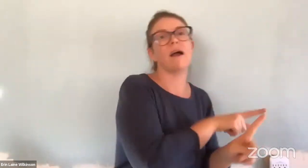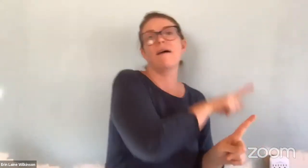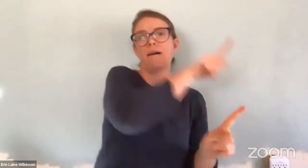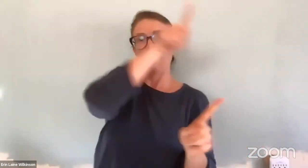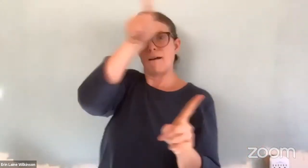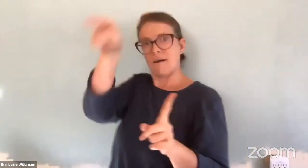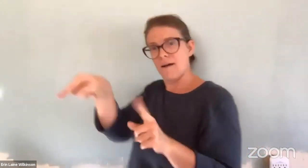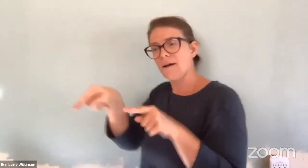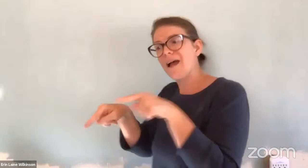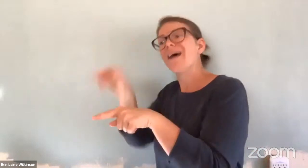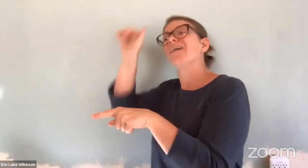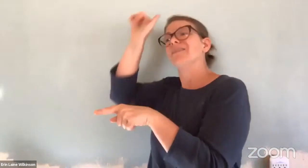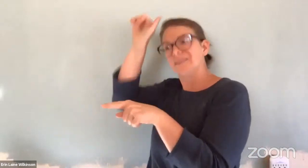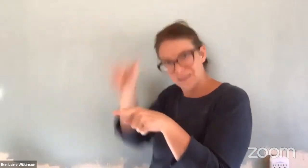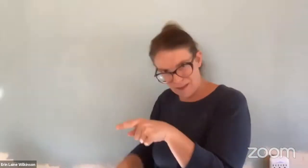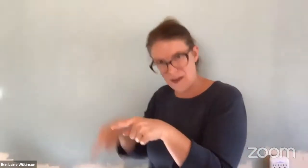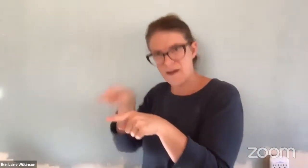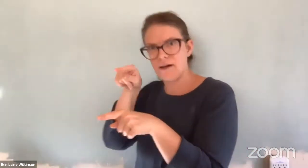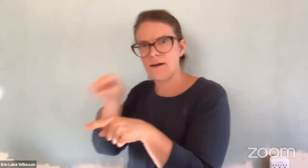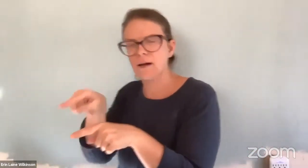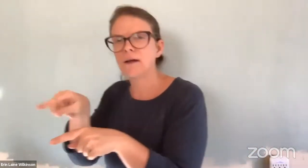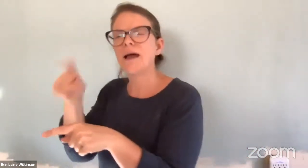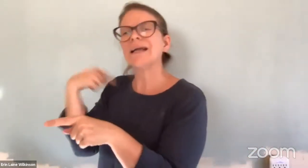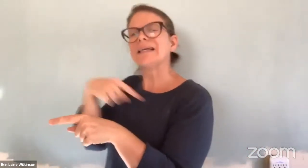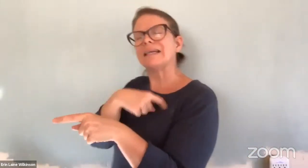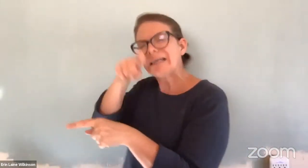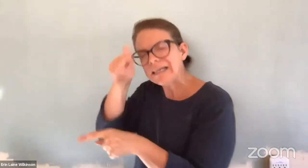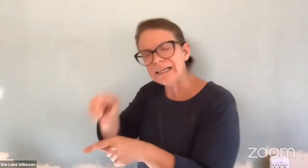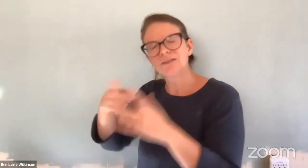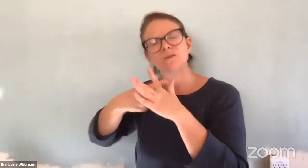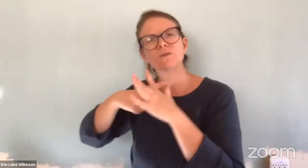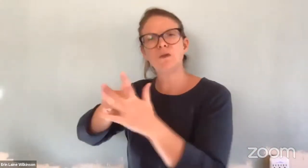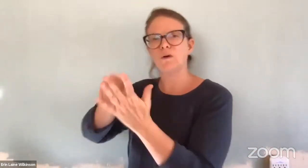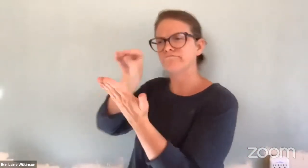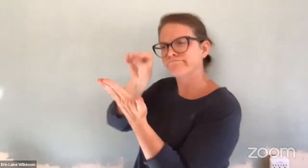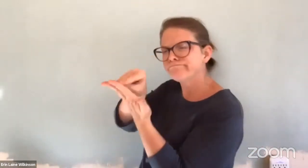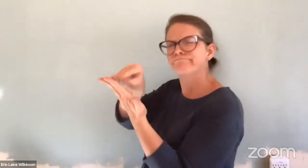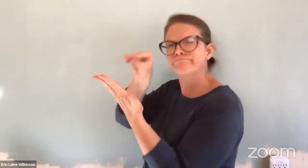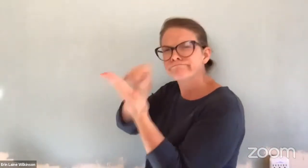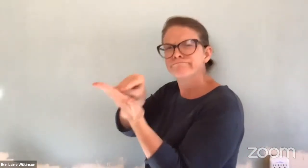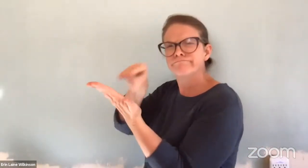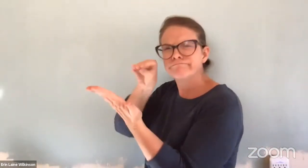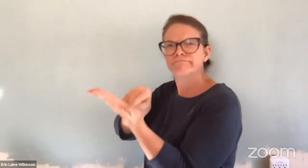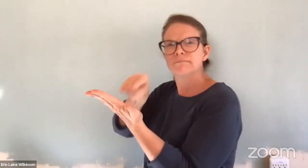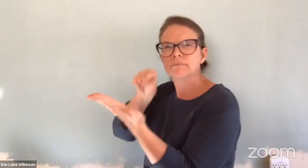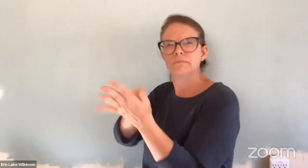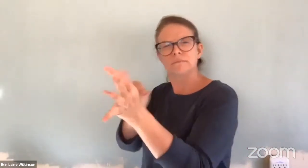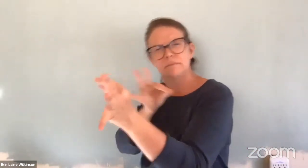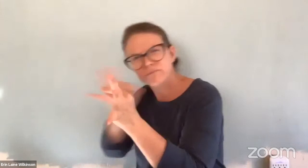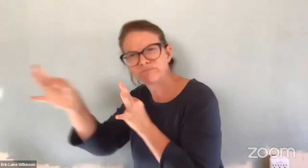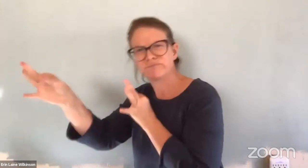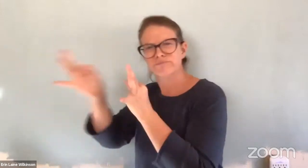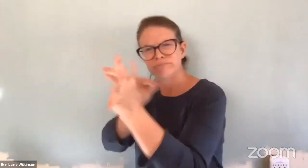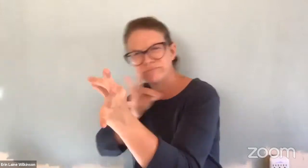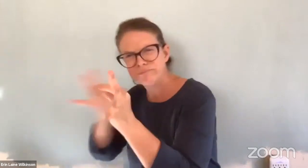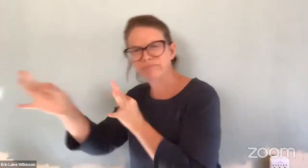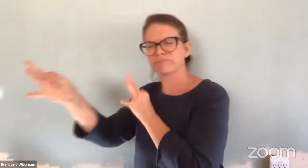for these people? Keeping that in mind, then I think we can start